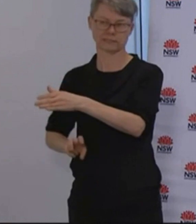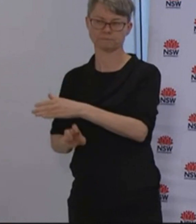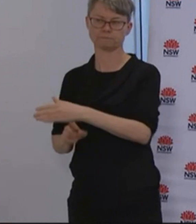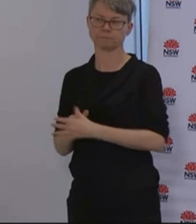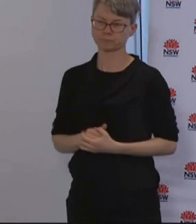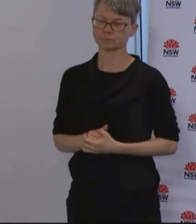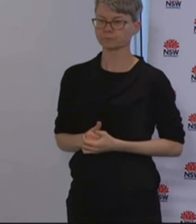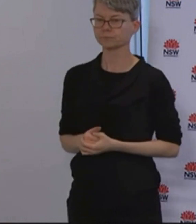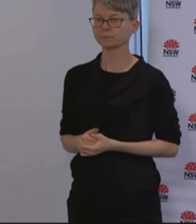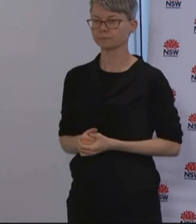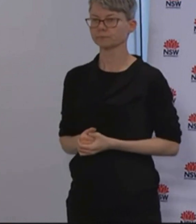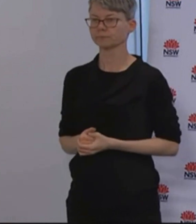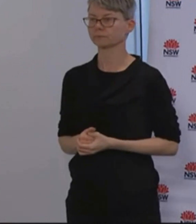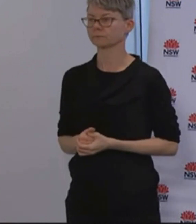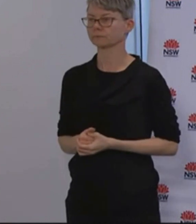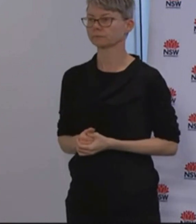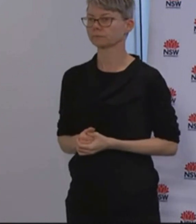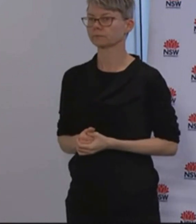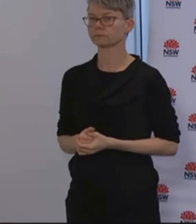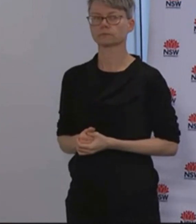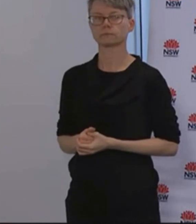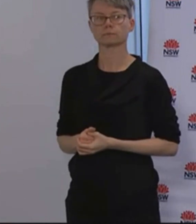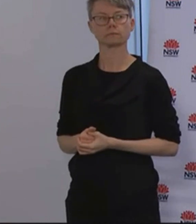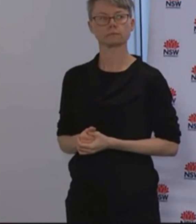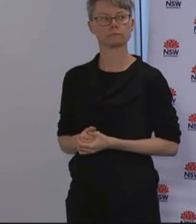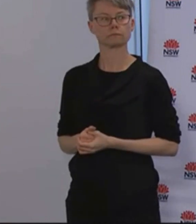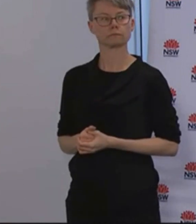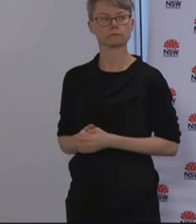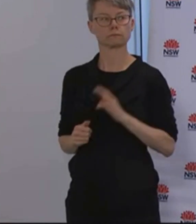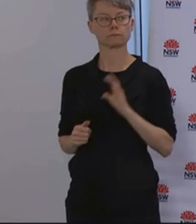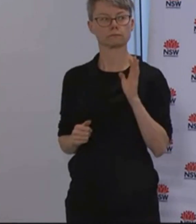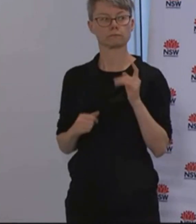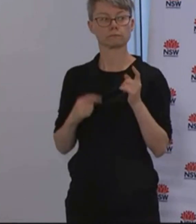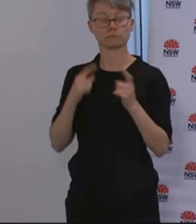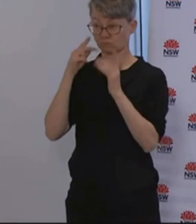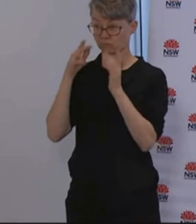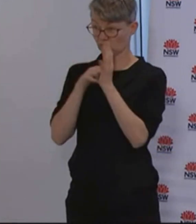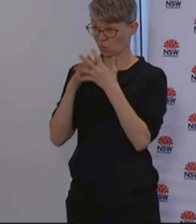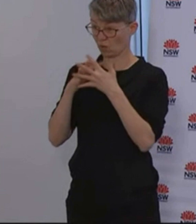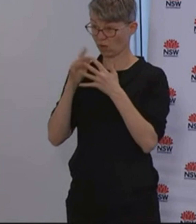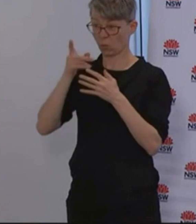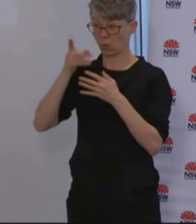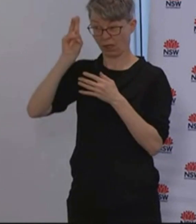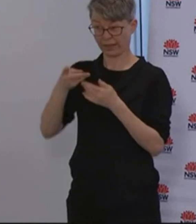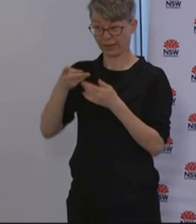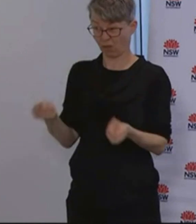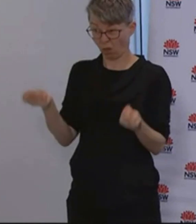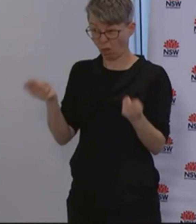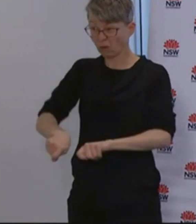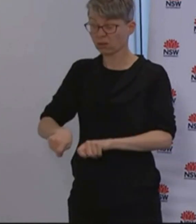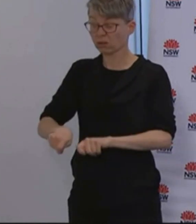of any leave beforehand. And are we thinking anything about New South Wales locking down again? Is that on the cards